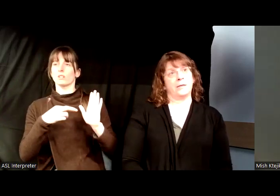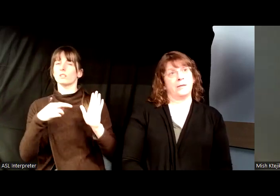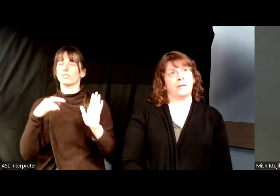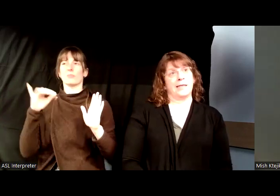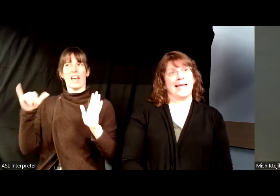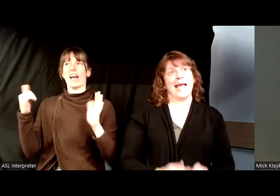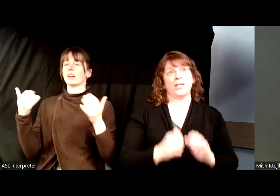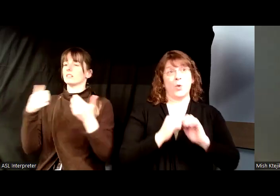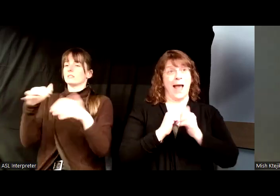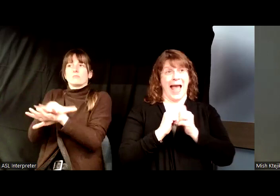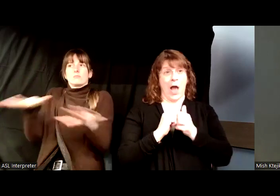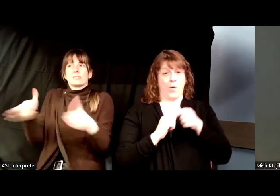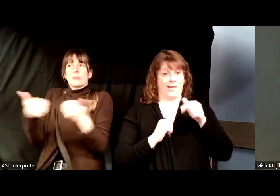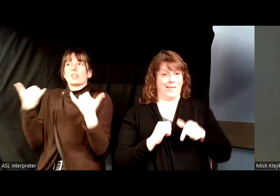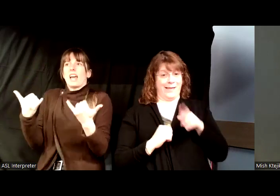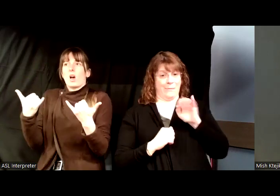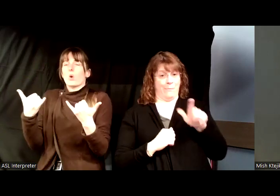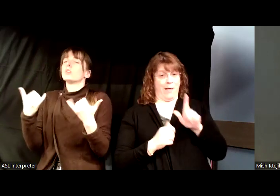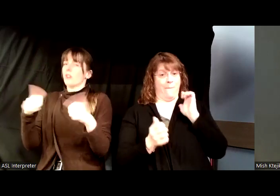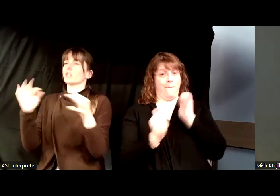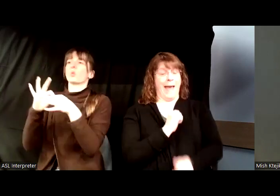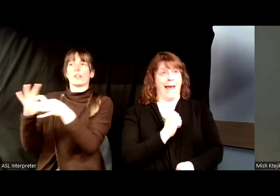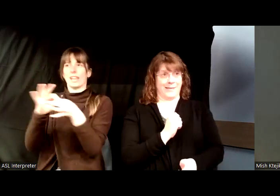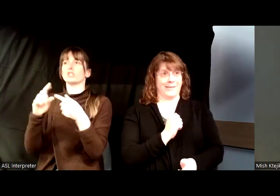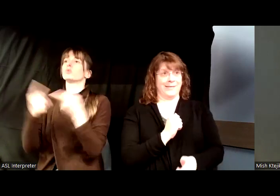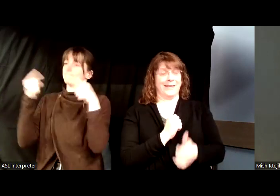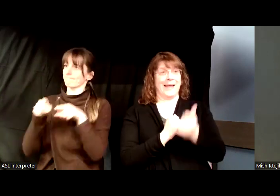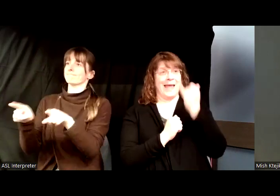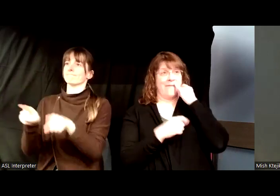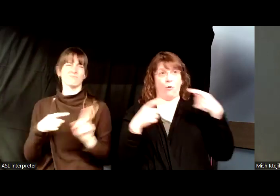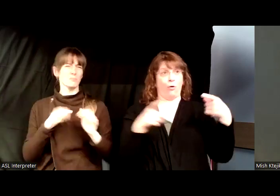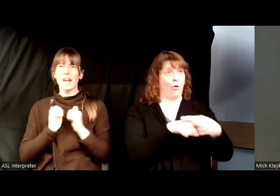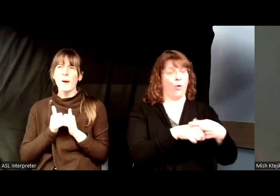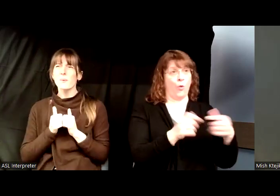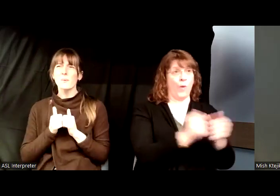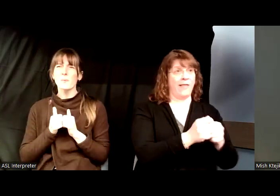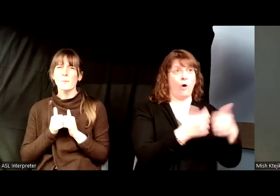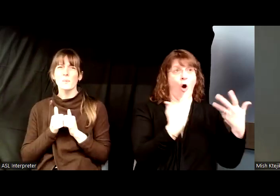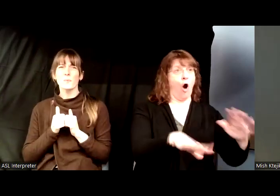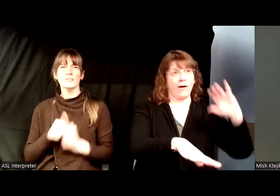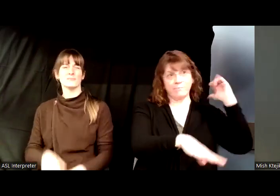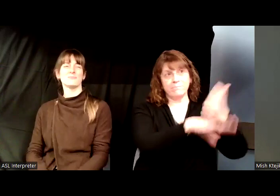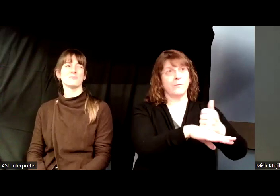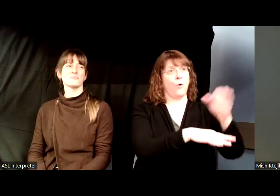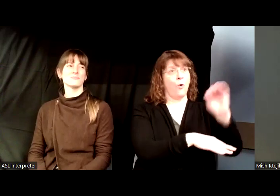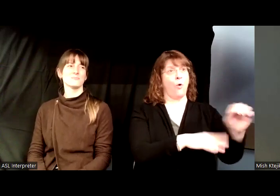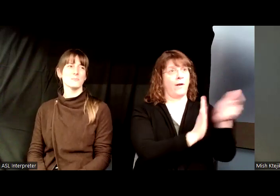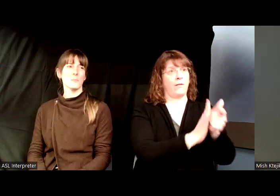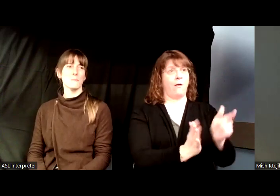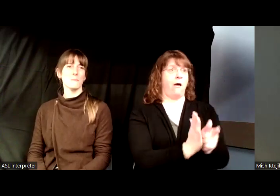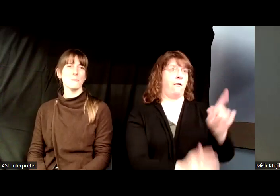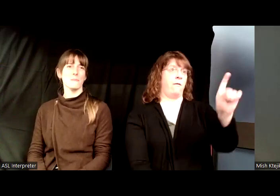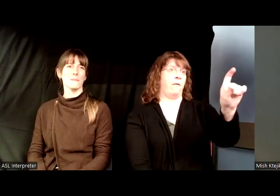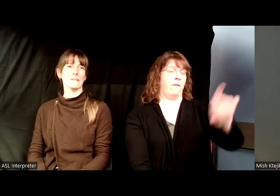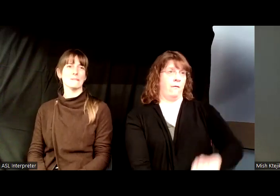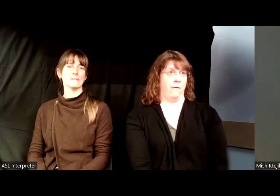to coordinate. This is Tammy. So how did this bill pass if the laws are already